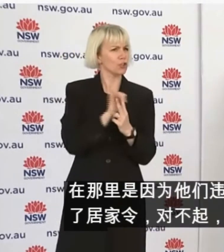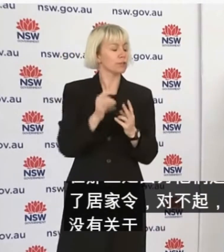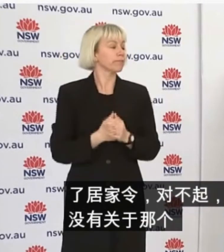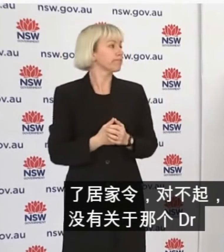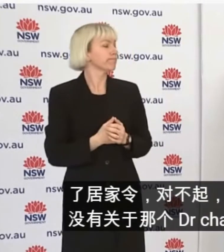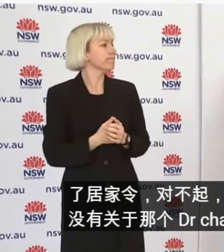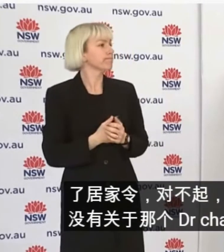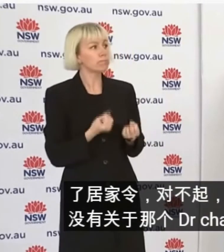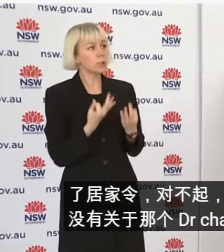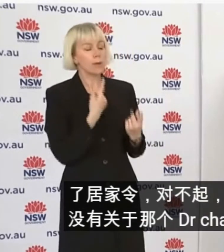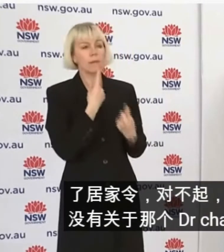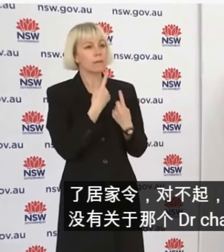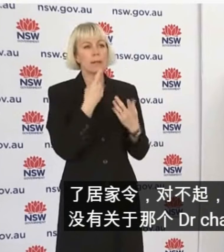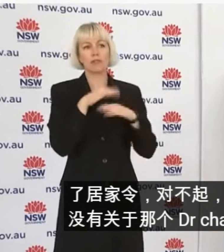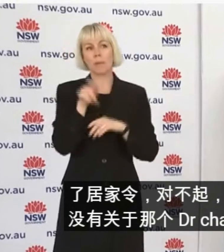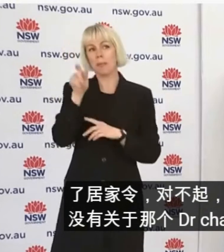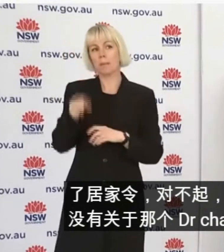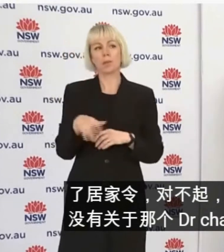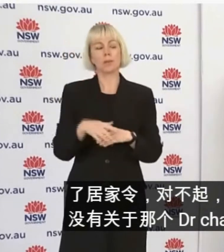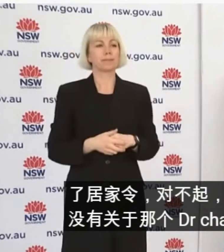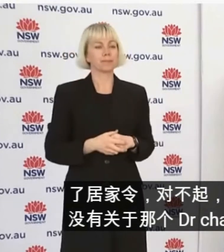sorry, I don't have details about that. Dr. Chant, do you?